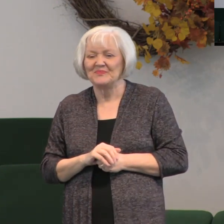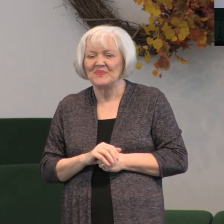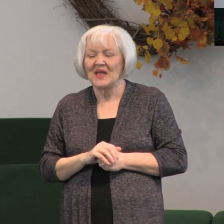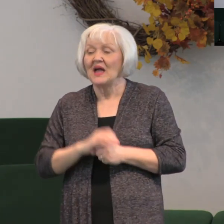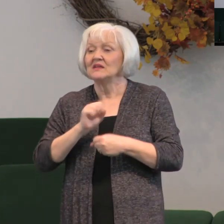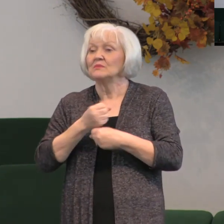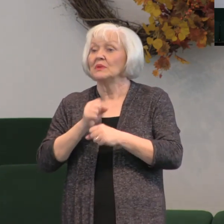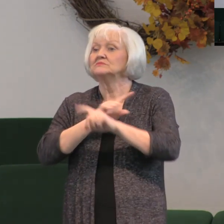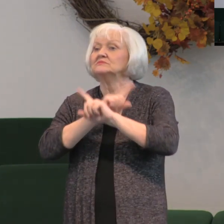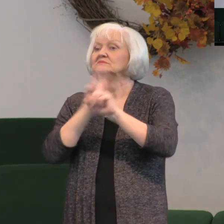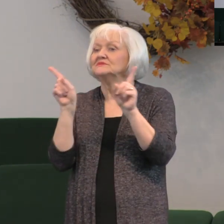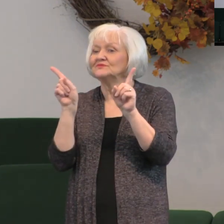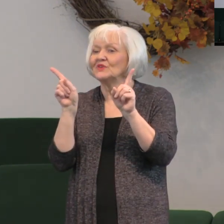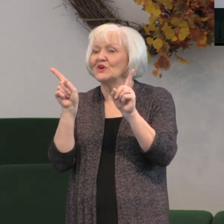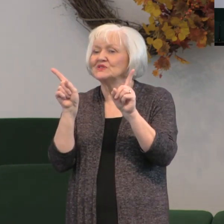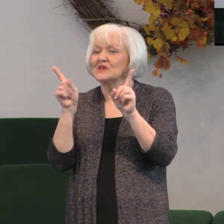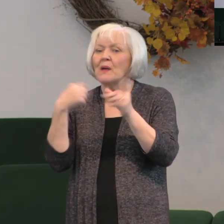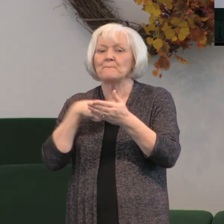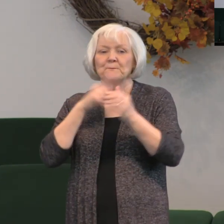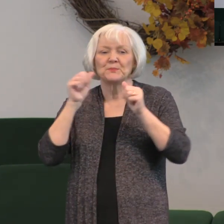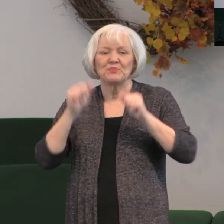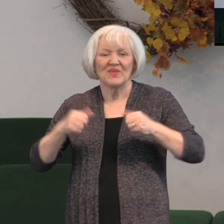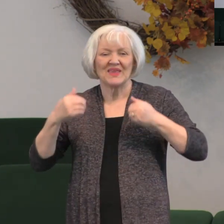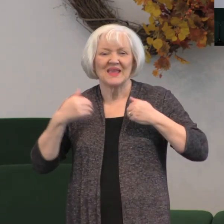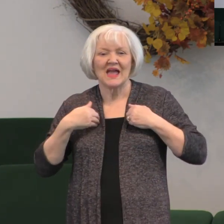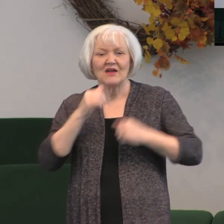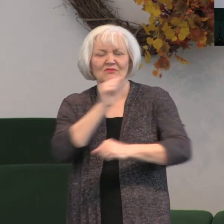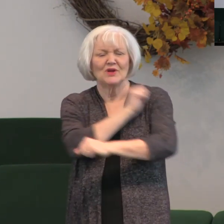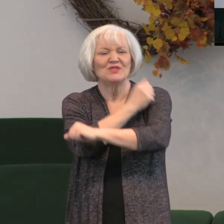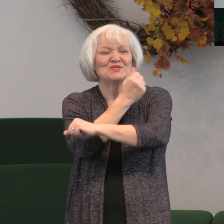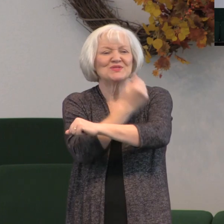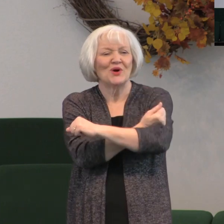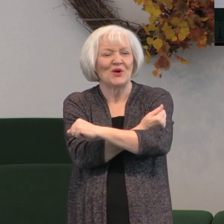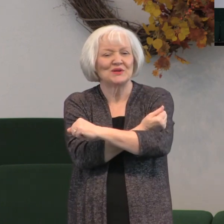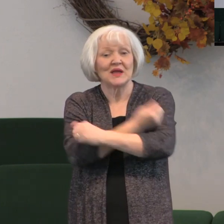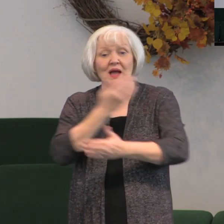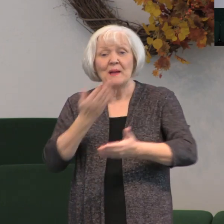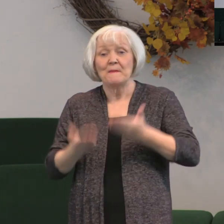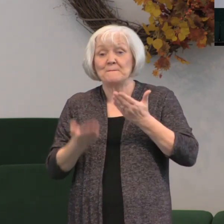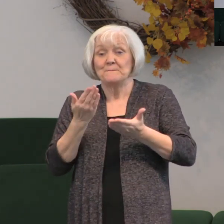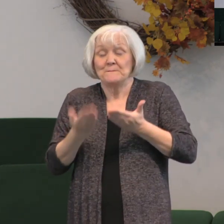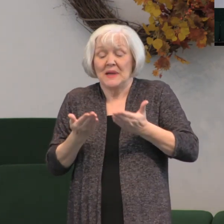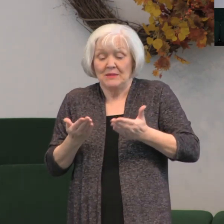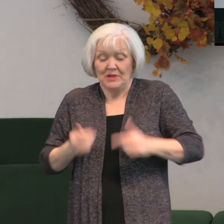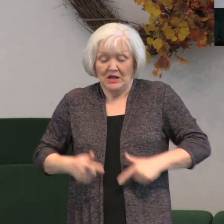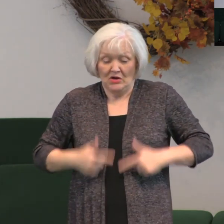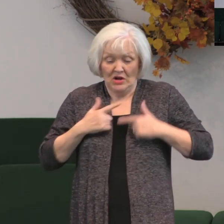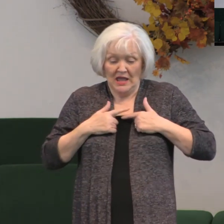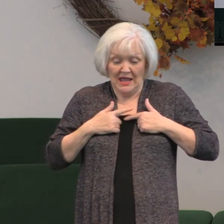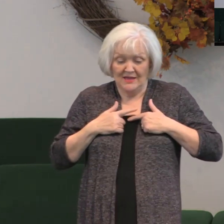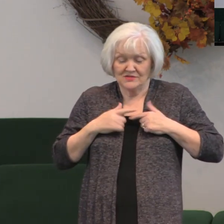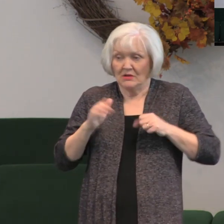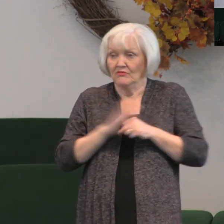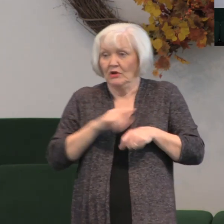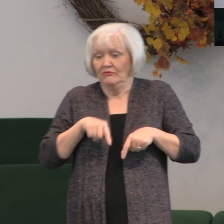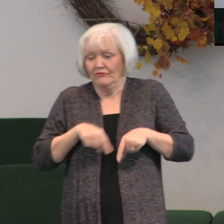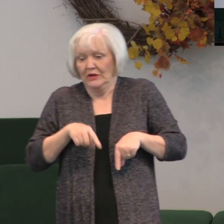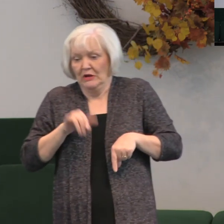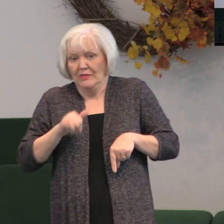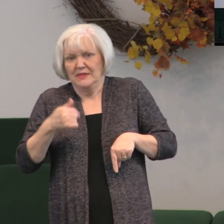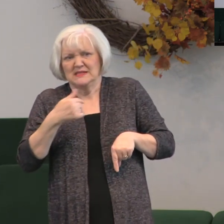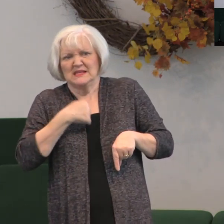a difference in people's lives but we can have authority we may live our lives afraid and this is this is me this